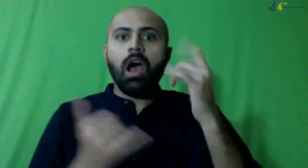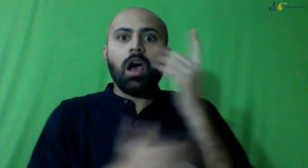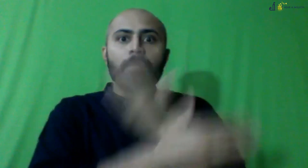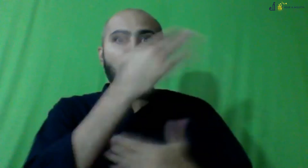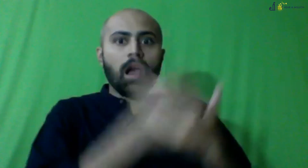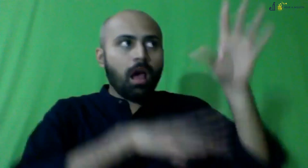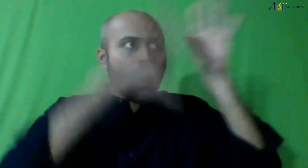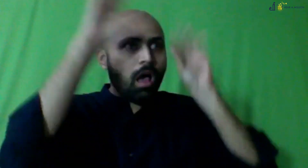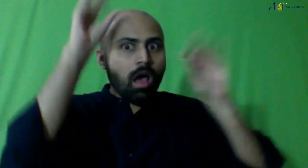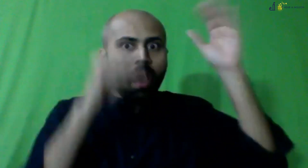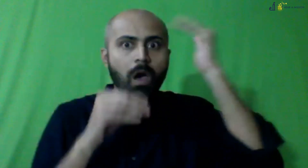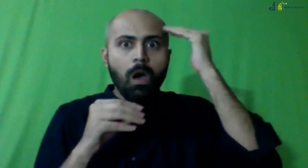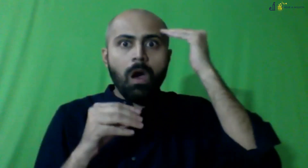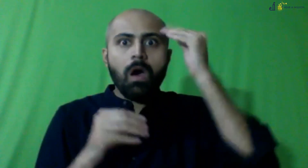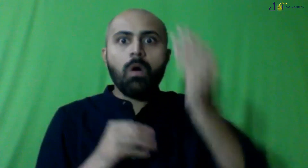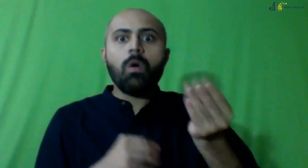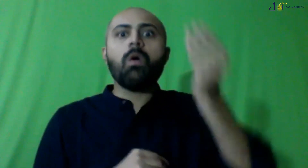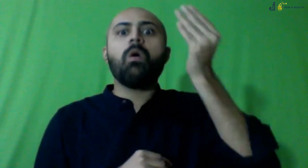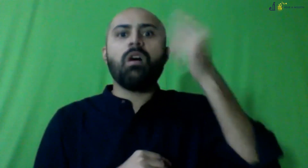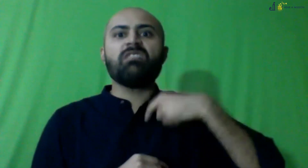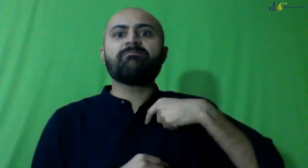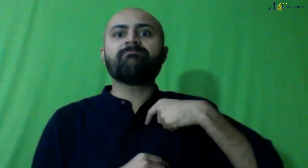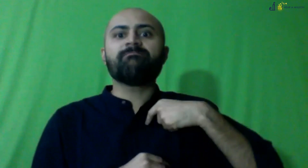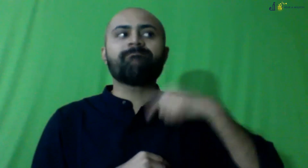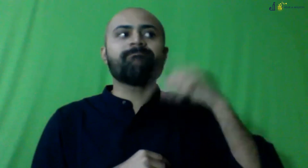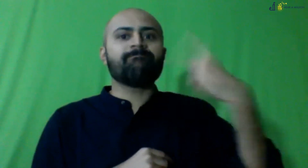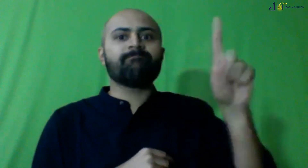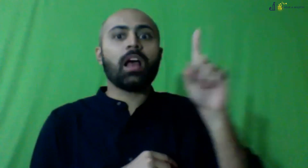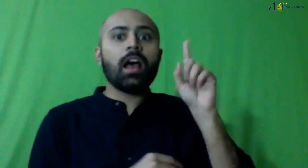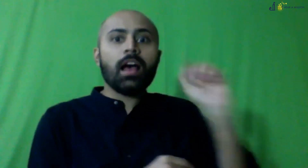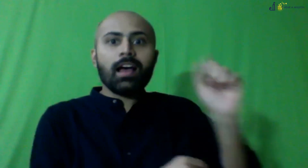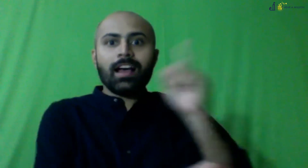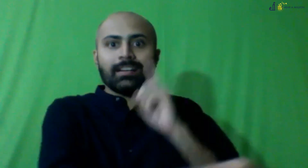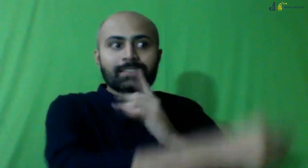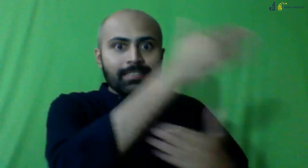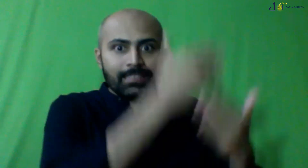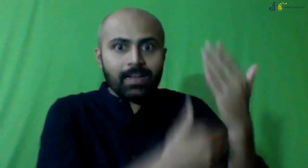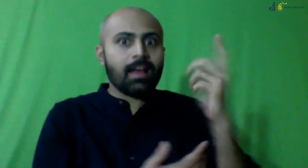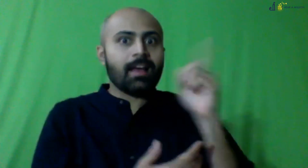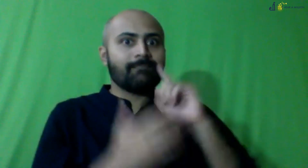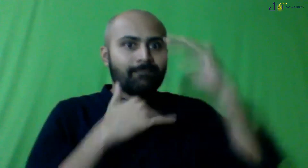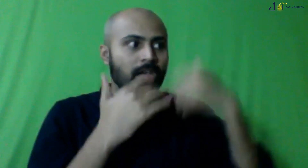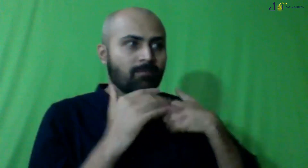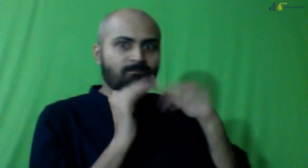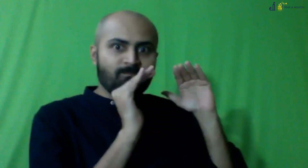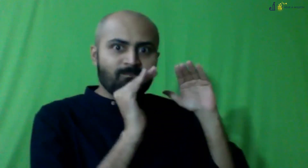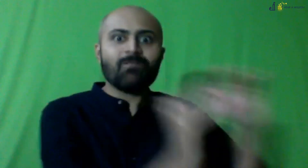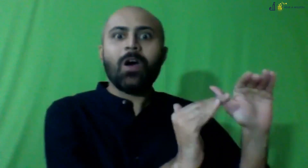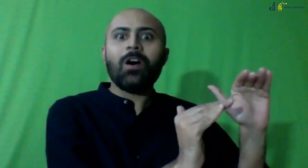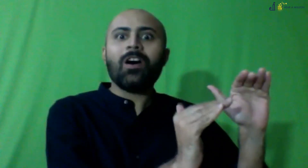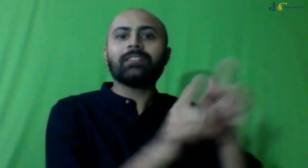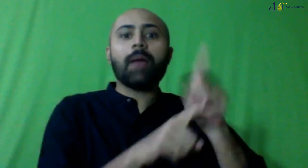You can see the questions, what you learn, and aware about the deaf